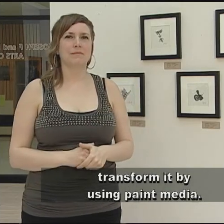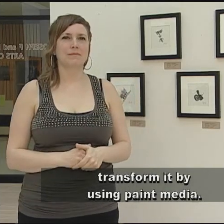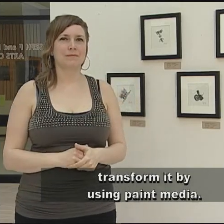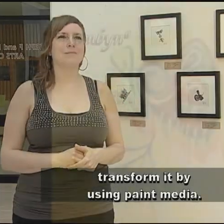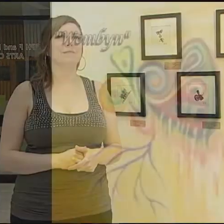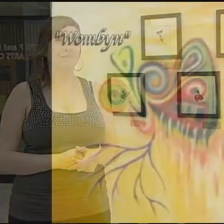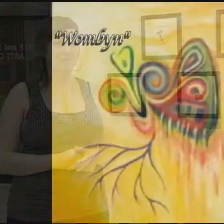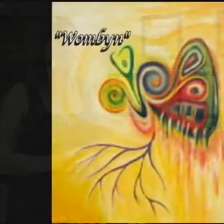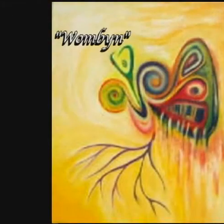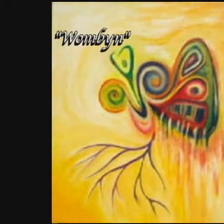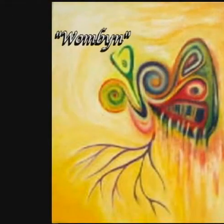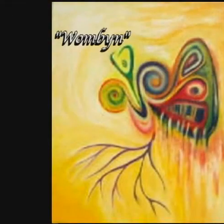media.